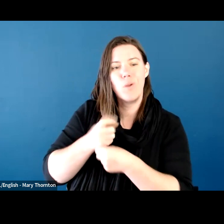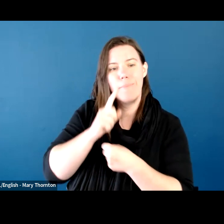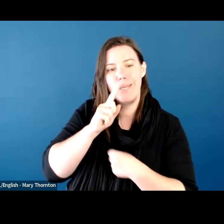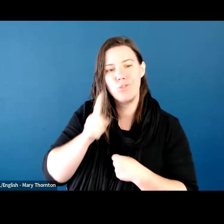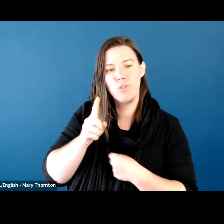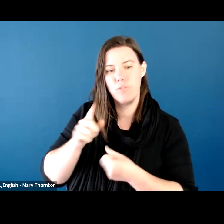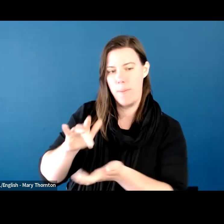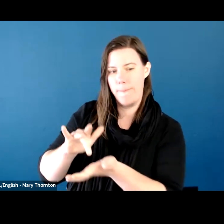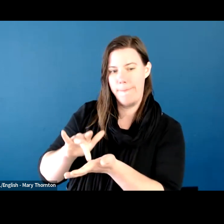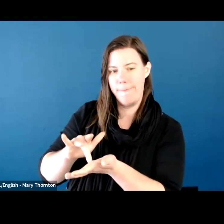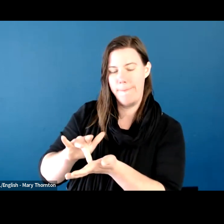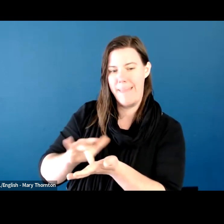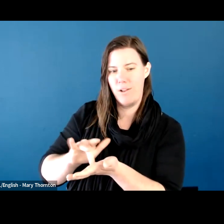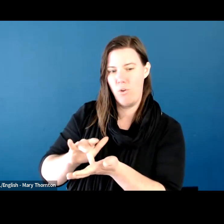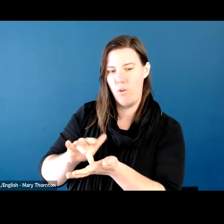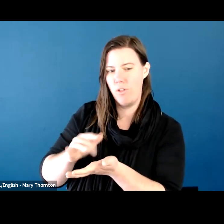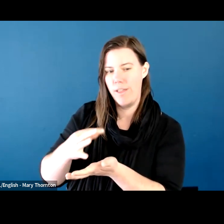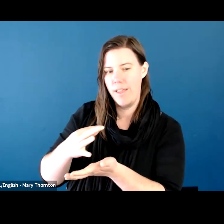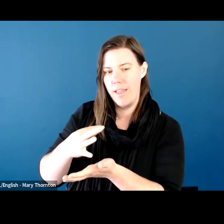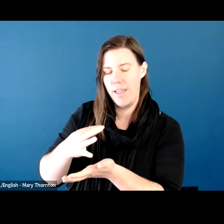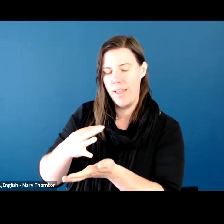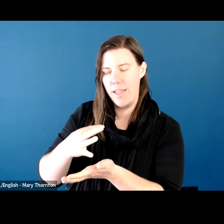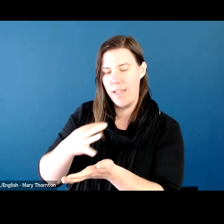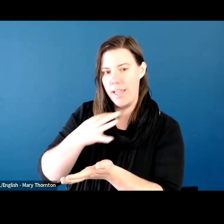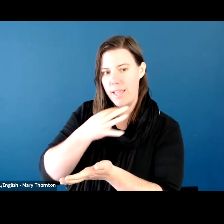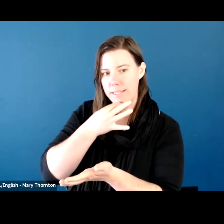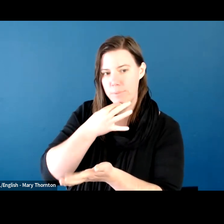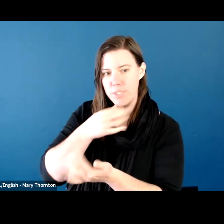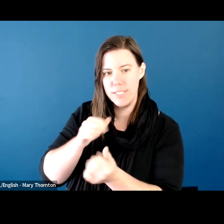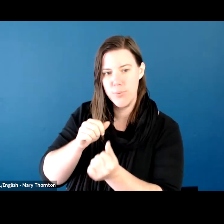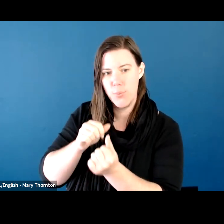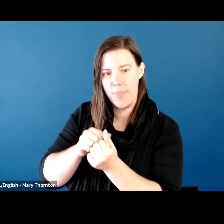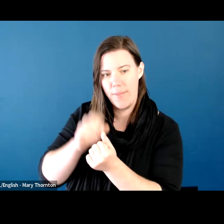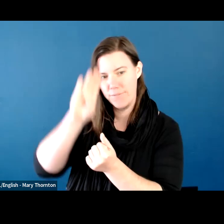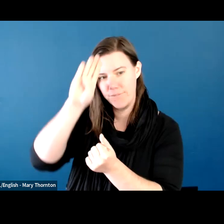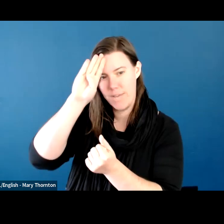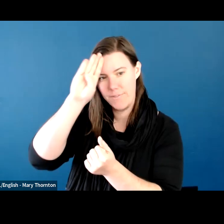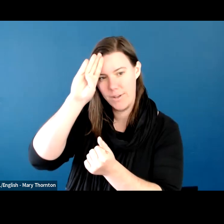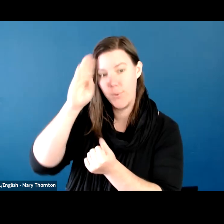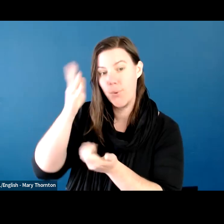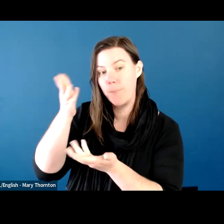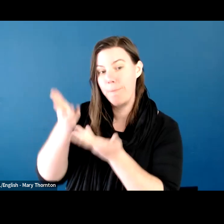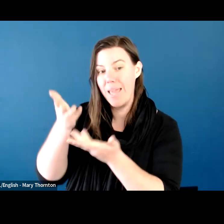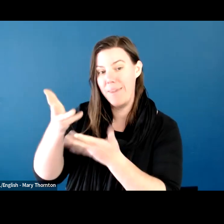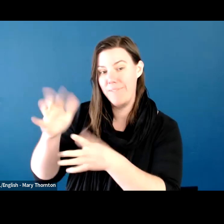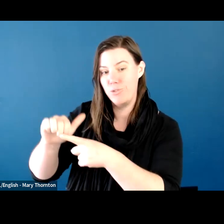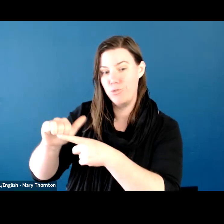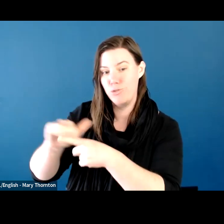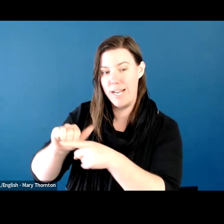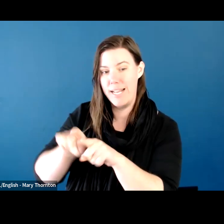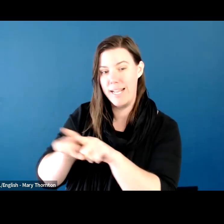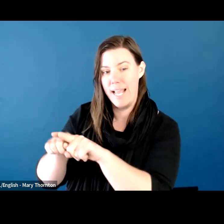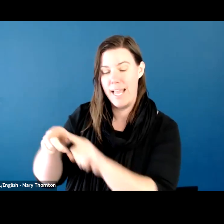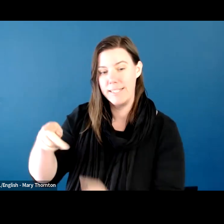medical expertise that comes in with a firefighter who can be trained as an EMT or a paramedic gets represented there. And I'm not